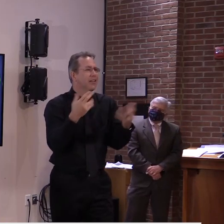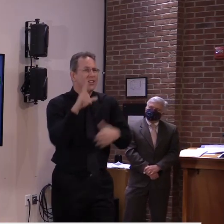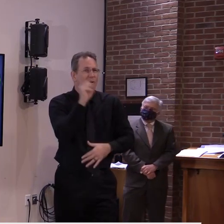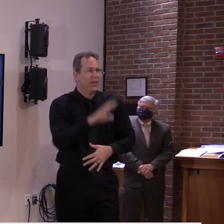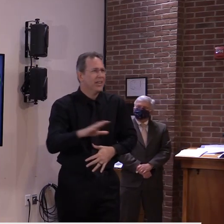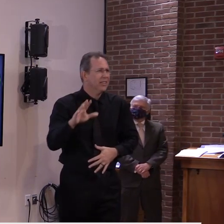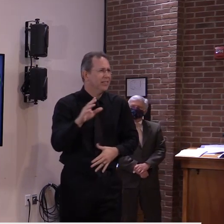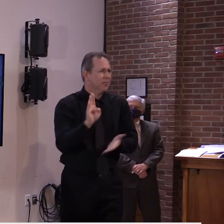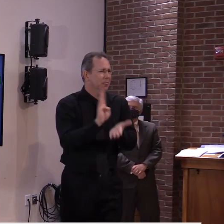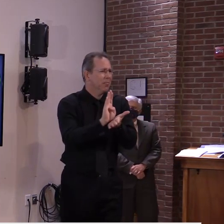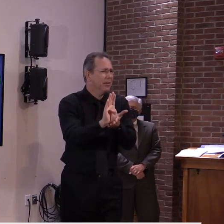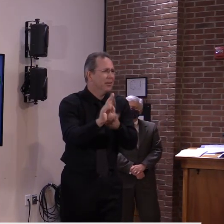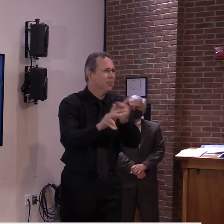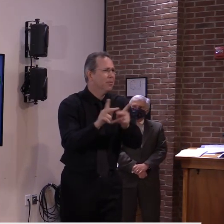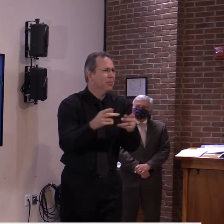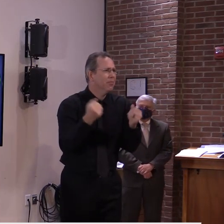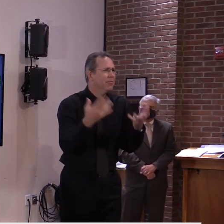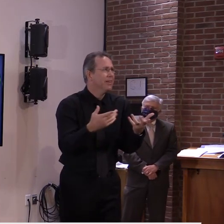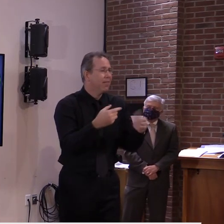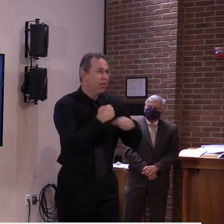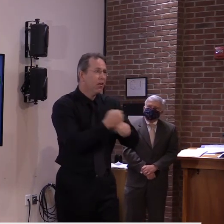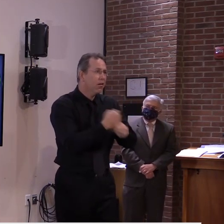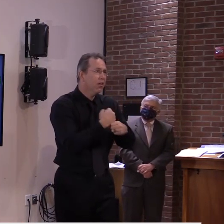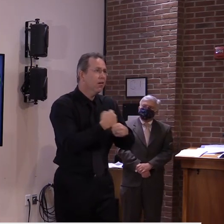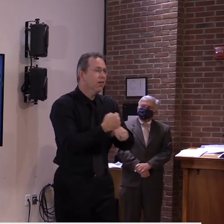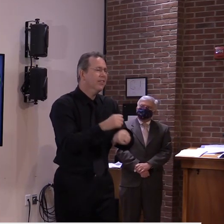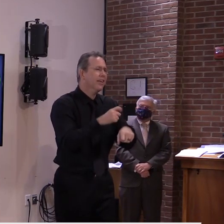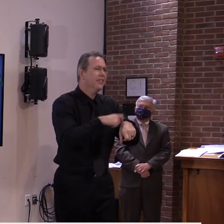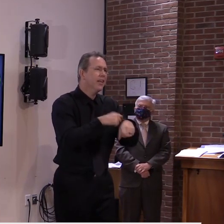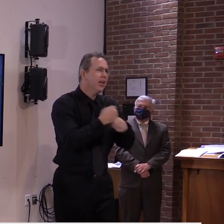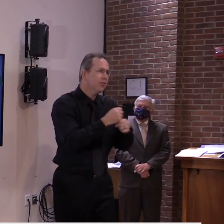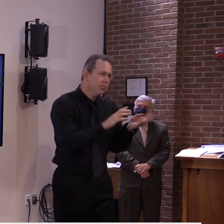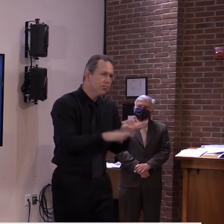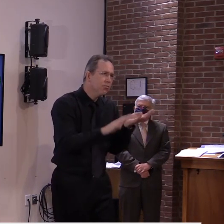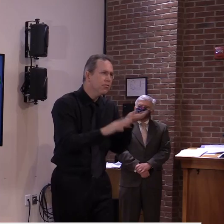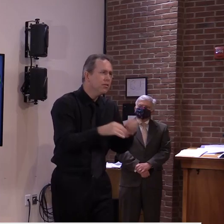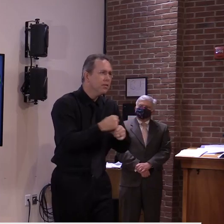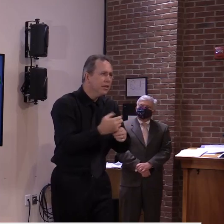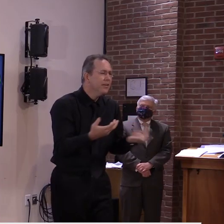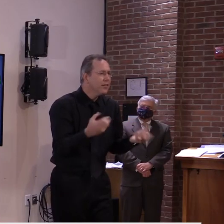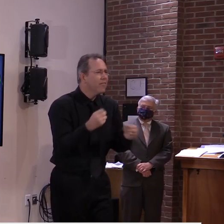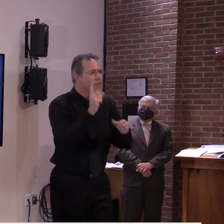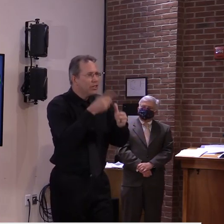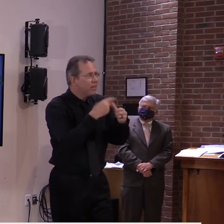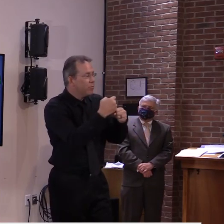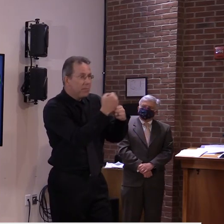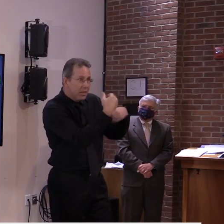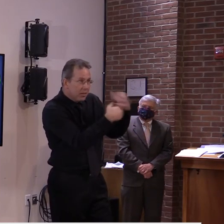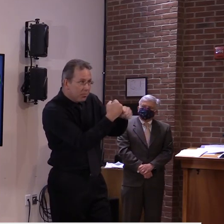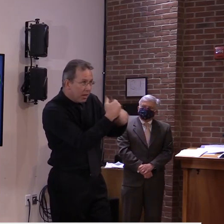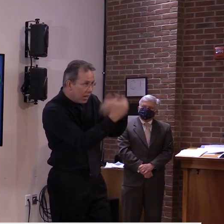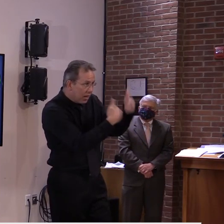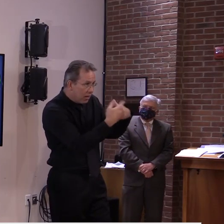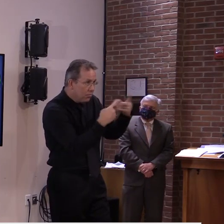this vaccine serum, we'll have to manufacture this, get it to the states, and